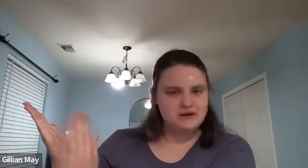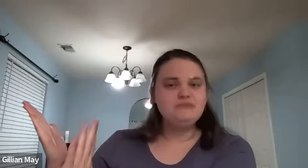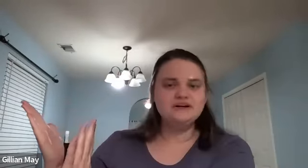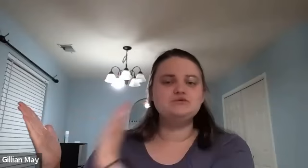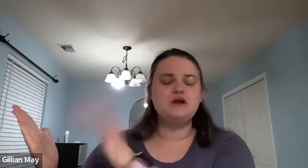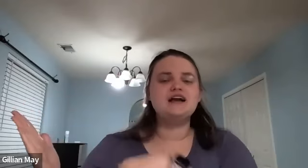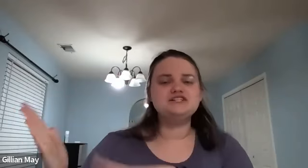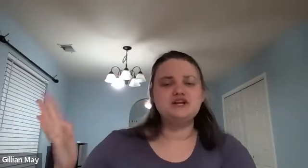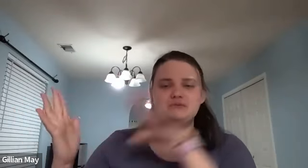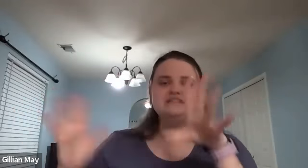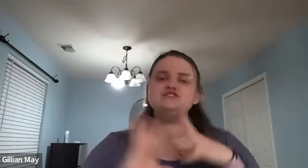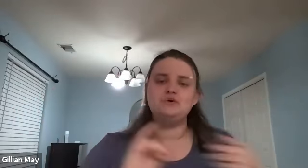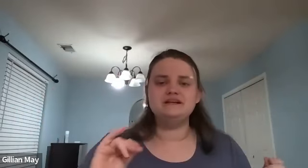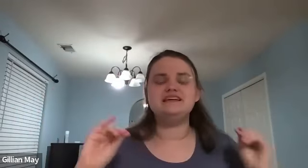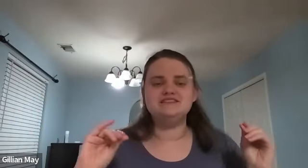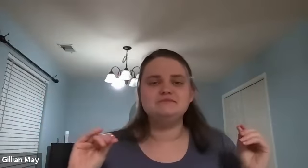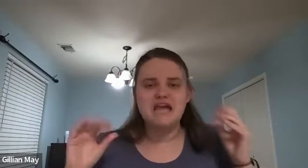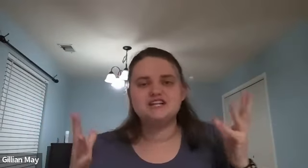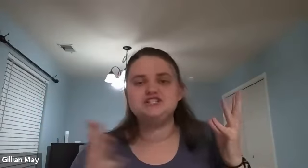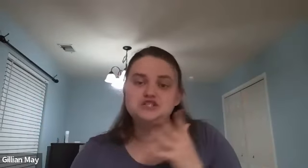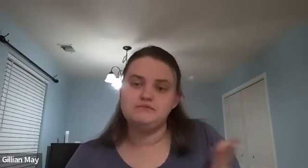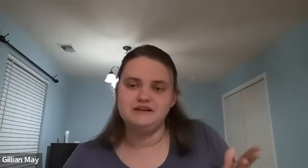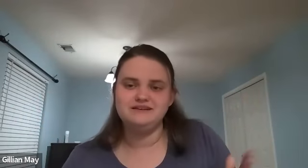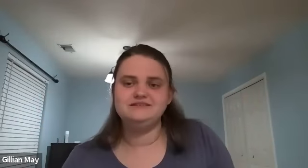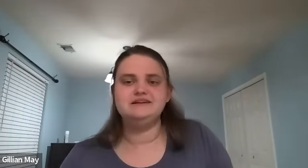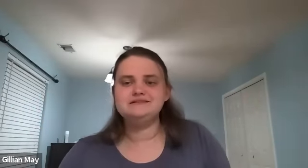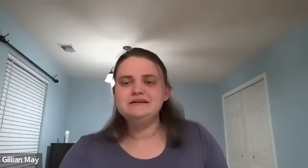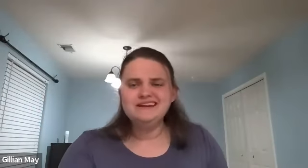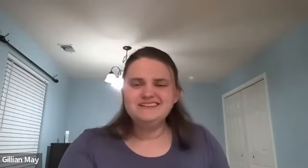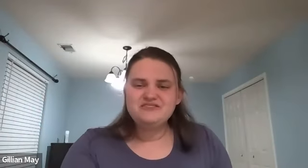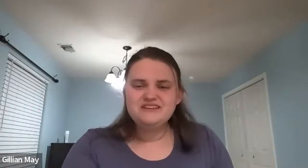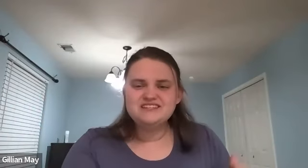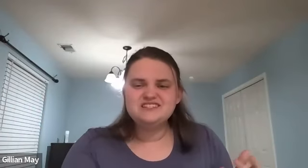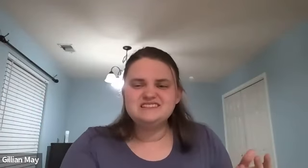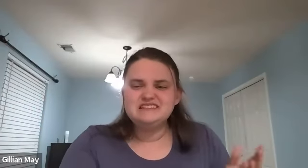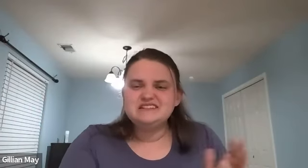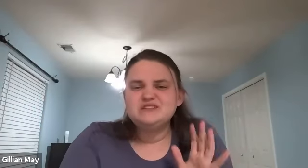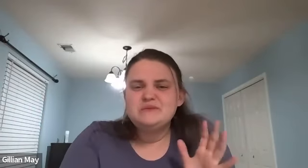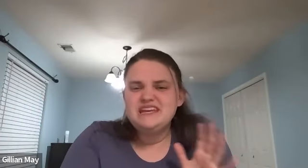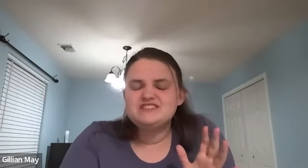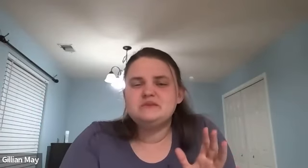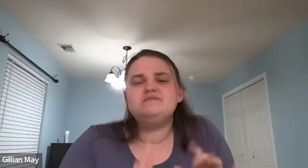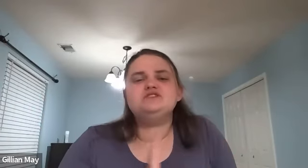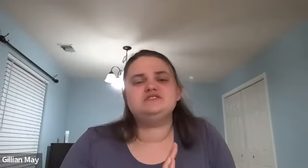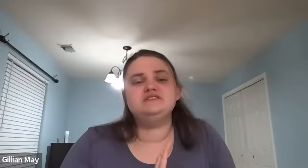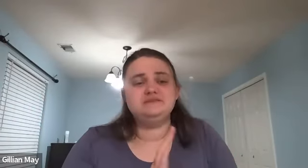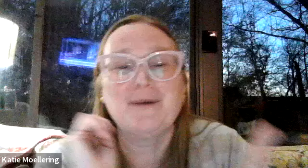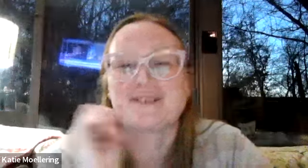boring books. We're actually going to read stories and get them to actually enjoy reading because I feel like that's just so many kids. I'm telling my coworkers that